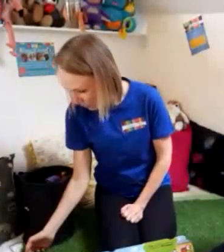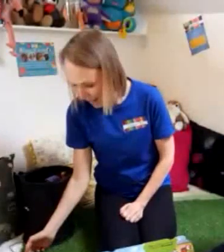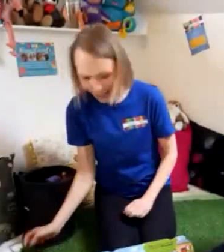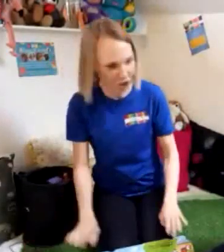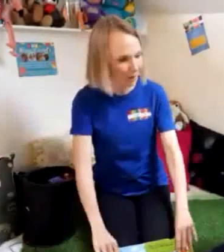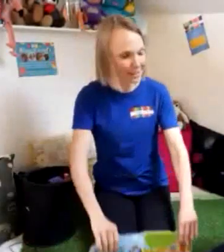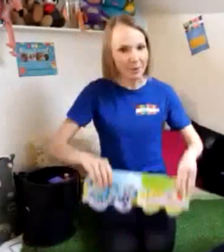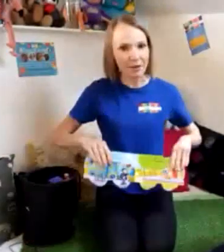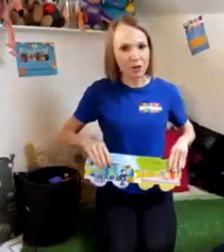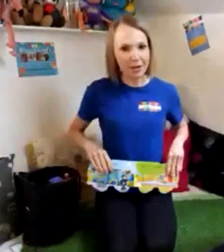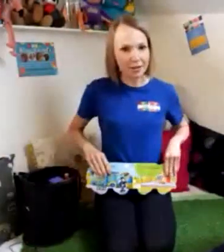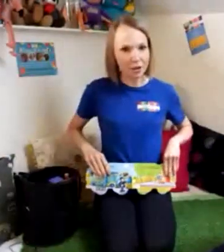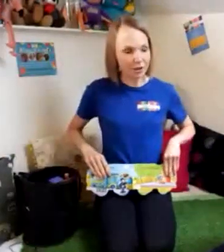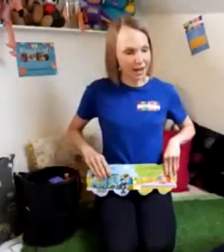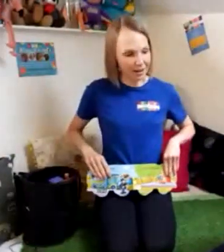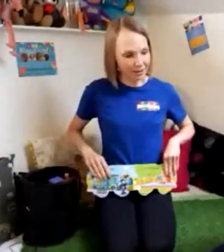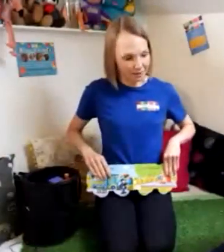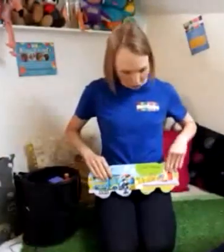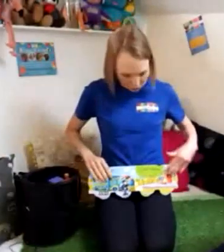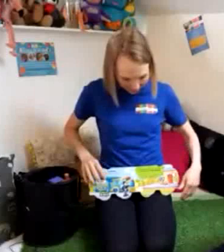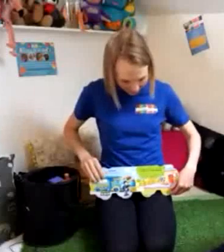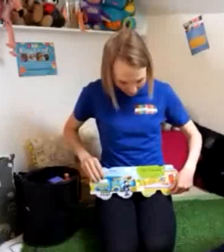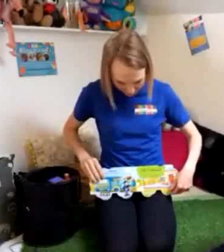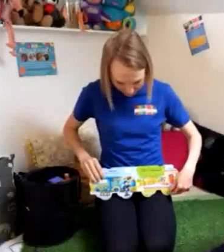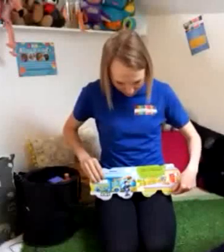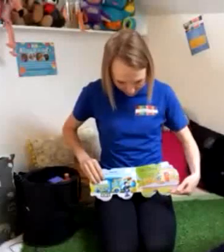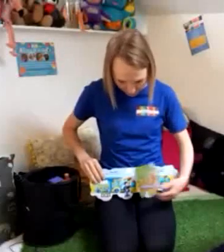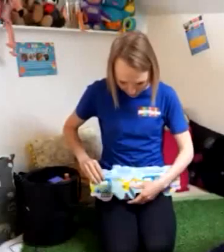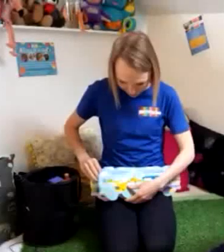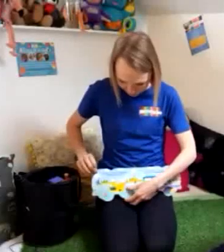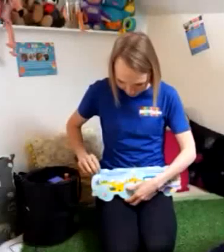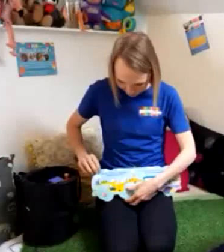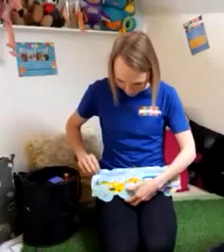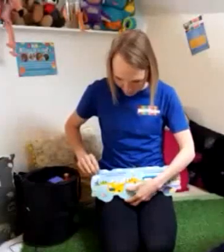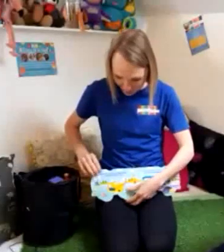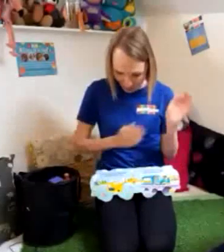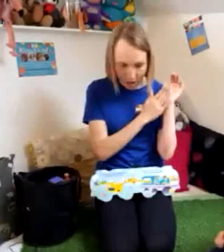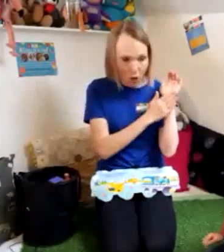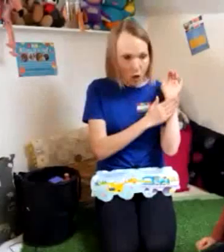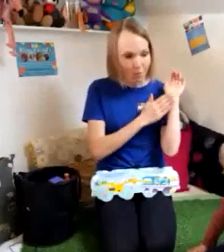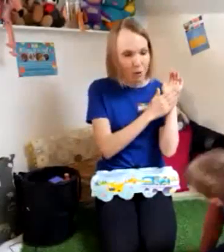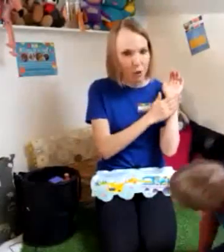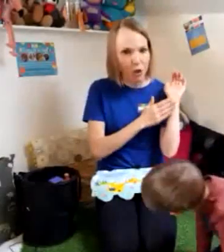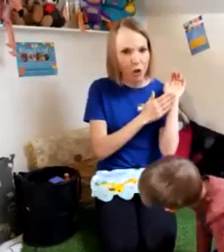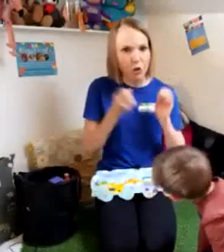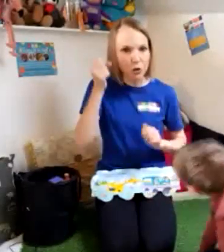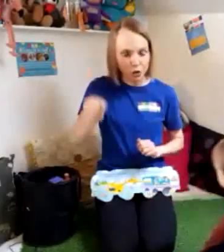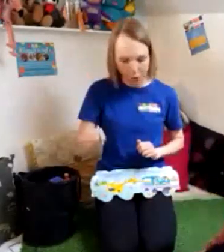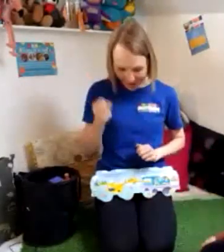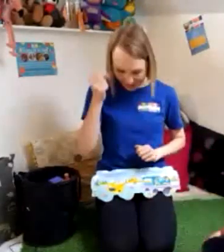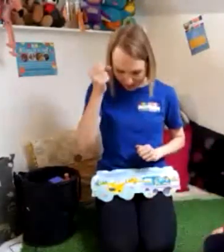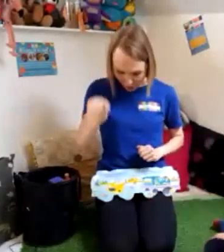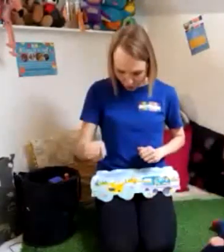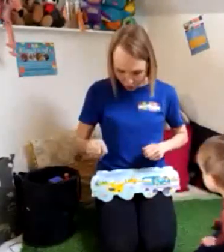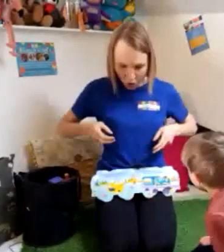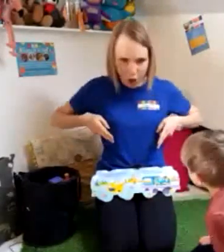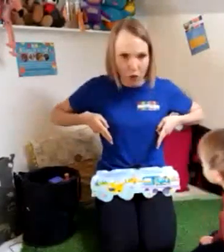Right, shall we see where our train's going to go next? Shall we have a little look? So, our blue train